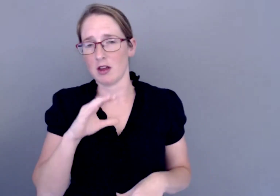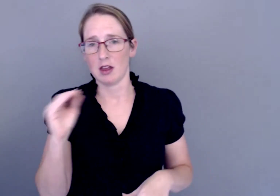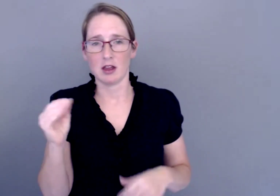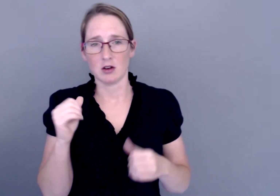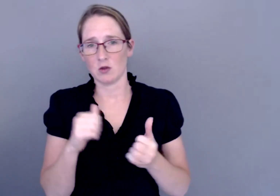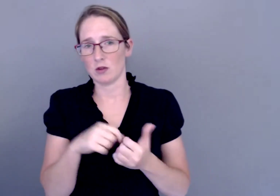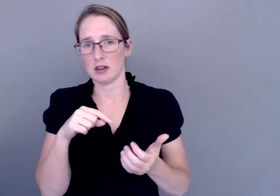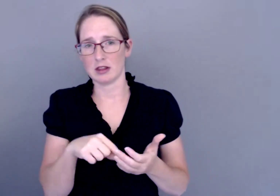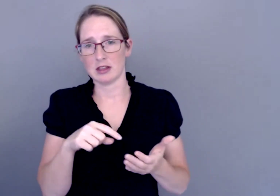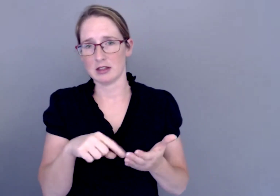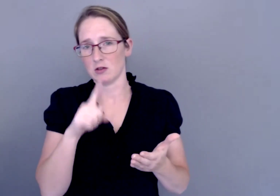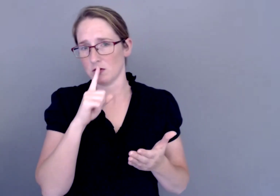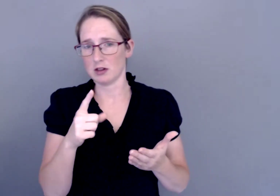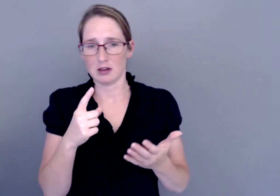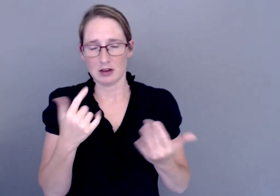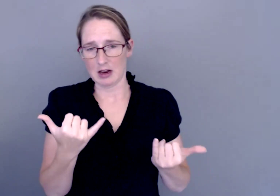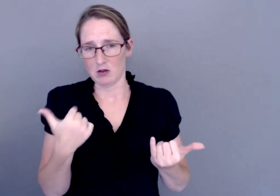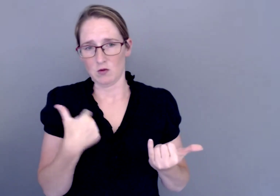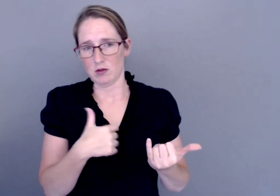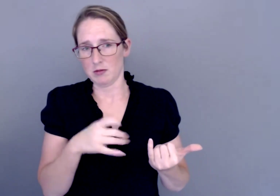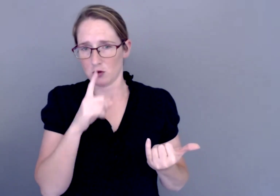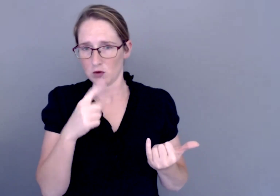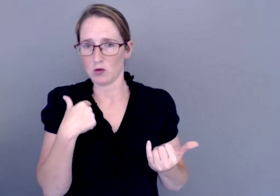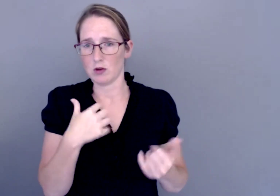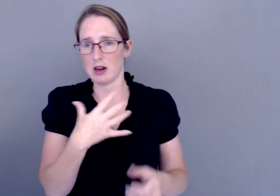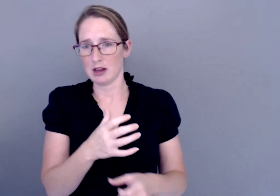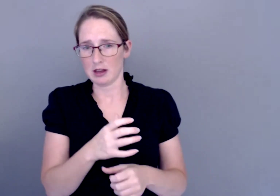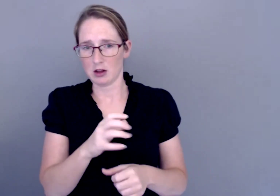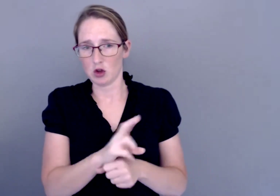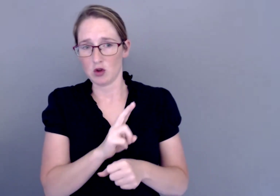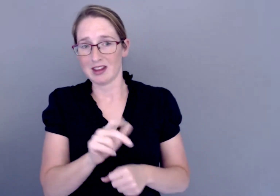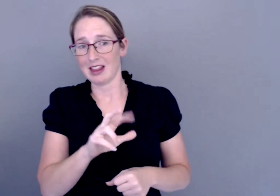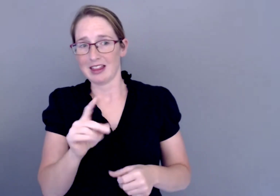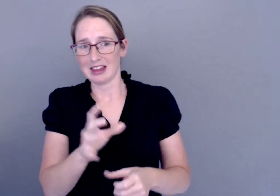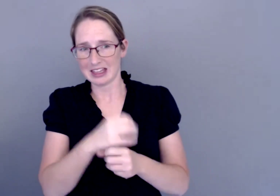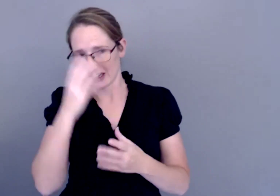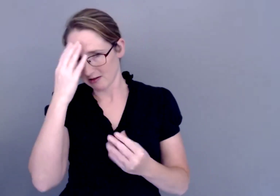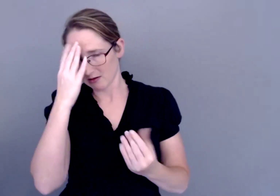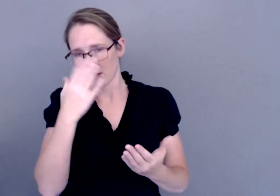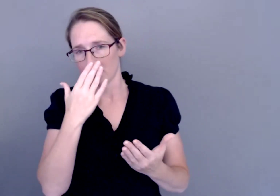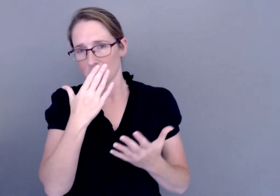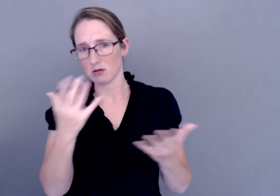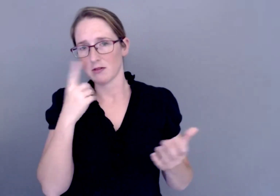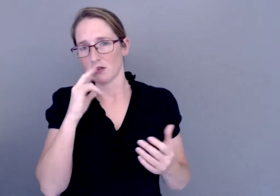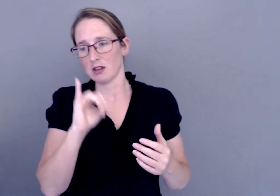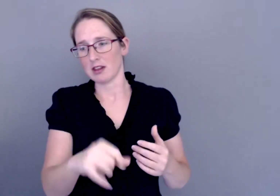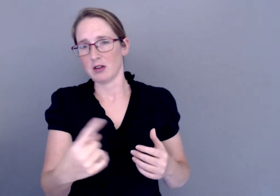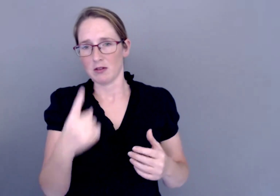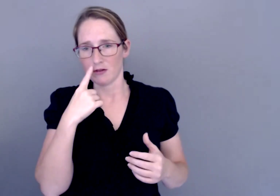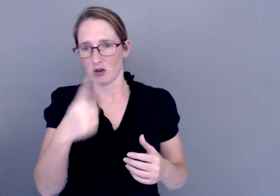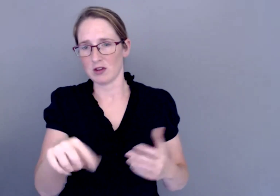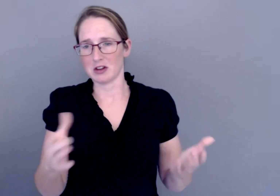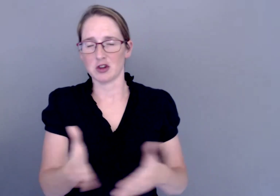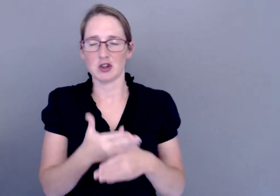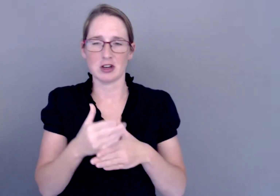with the leaders on this call, they can make sure we get them, use that link to get information. And just thank you so much for allowing us to be here and share space